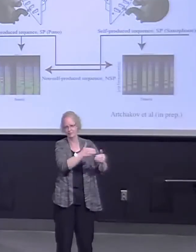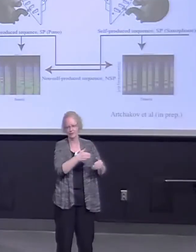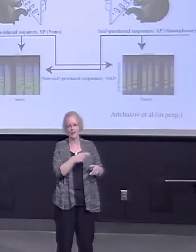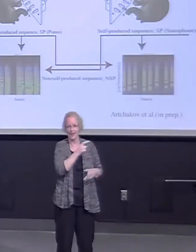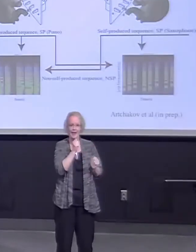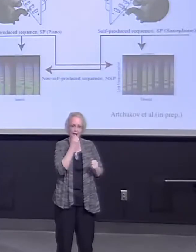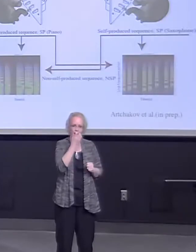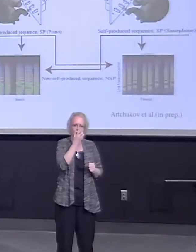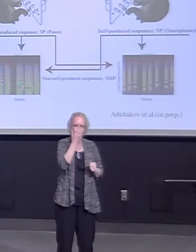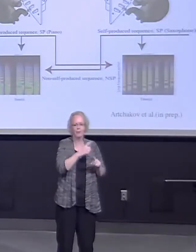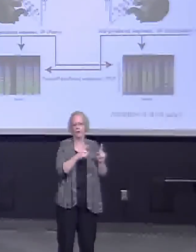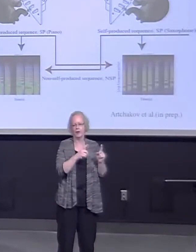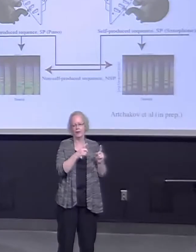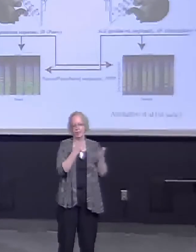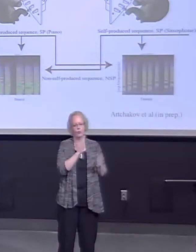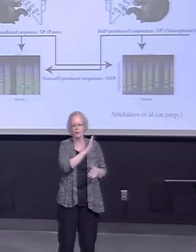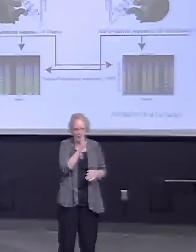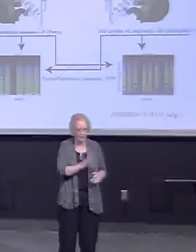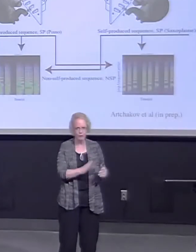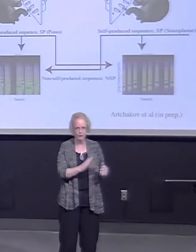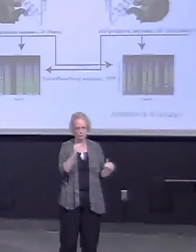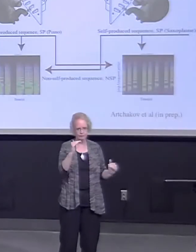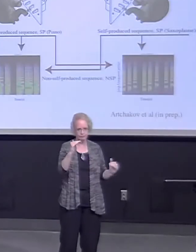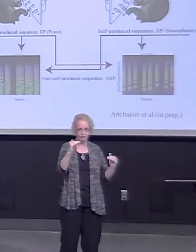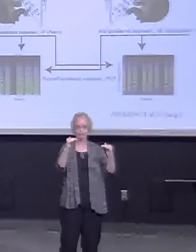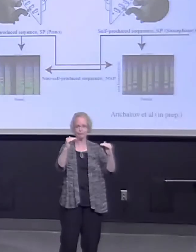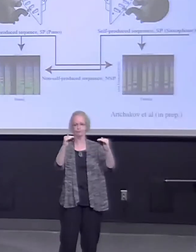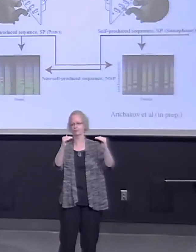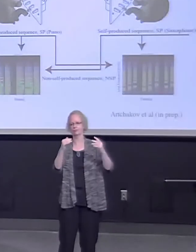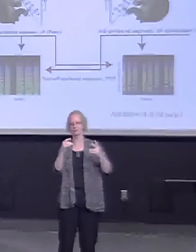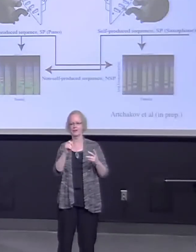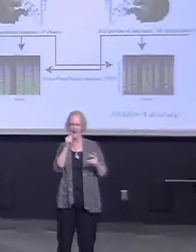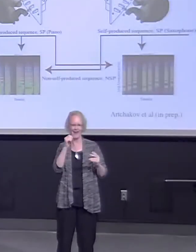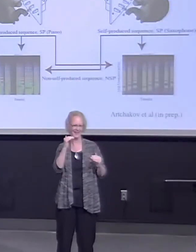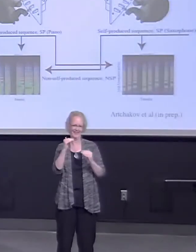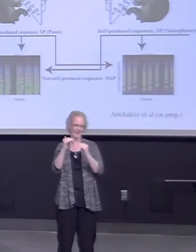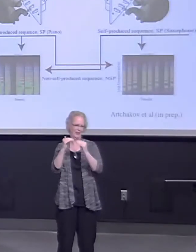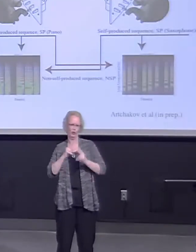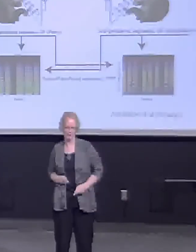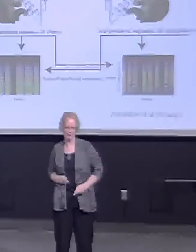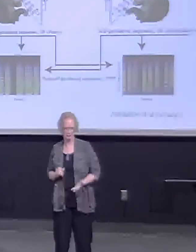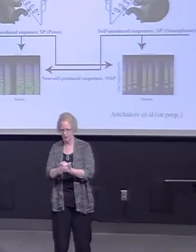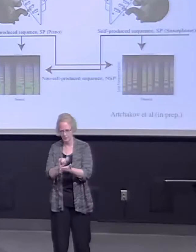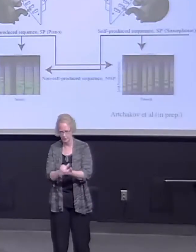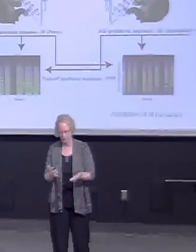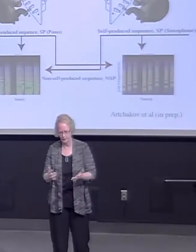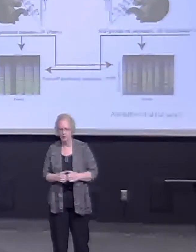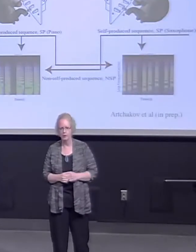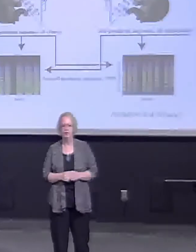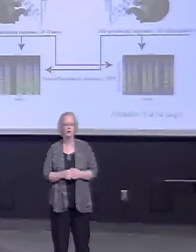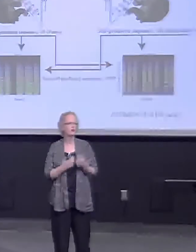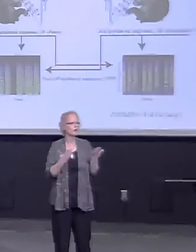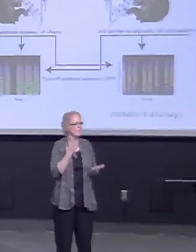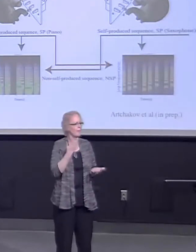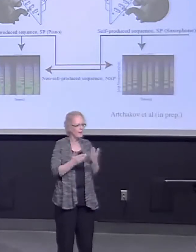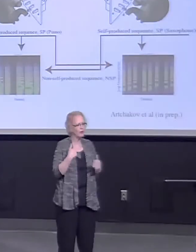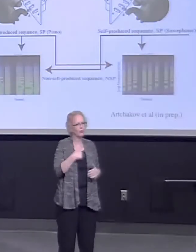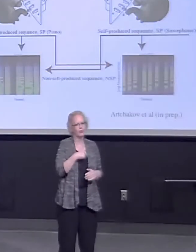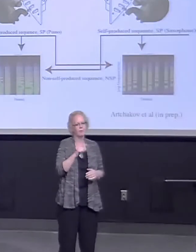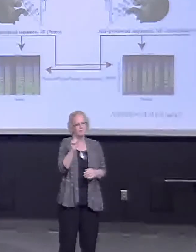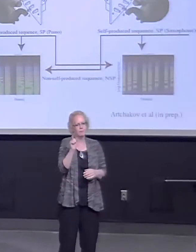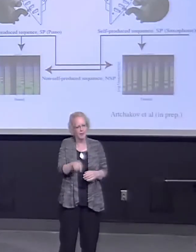want. They will never get anywhere close to humans are, and so maybe we have to